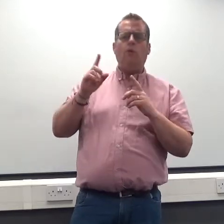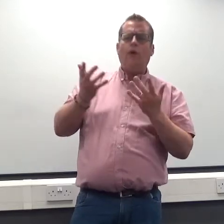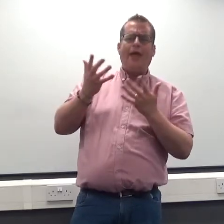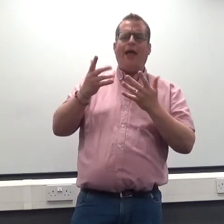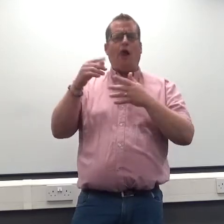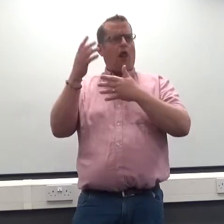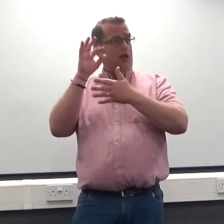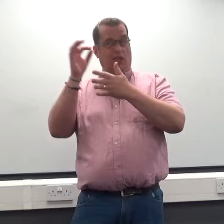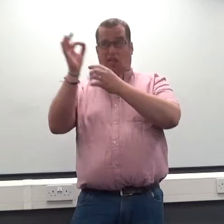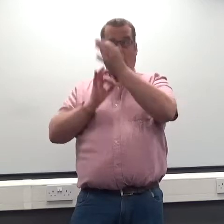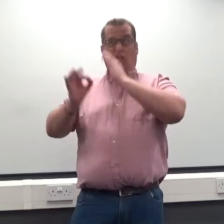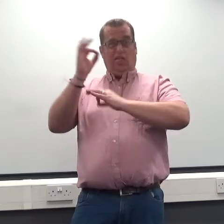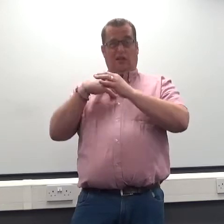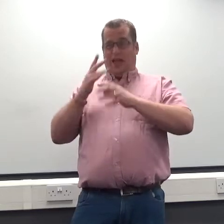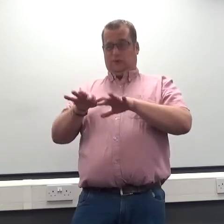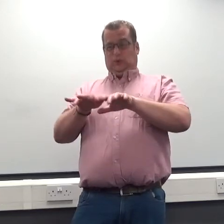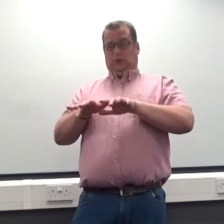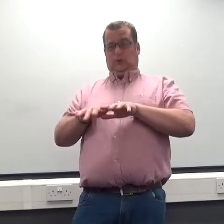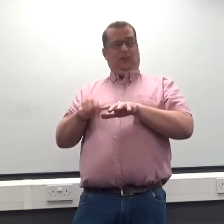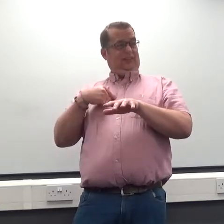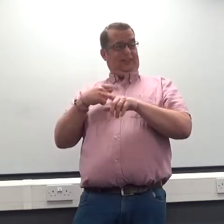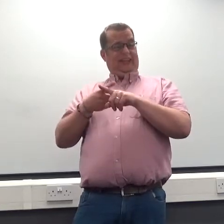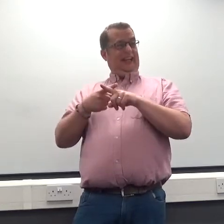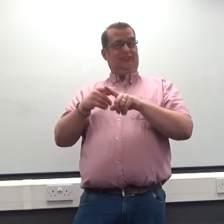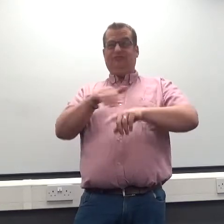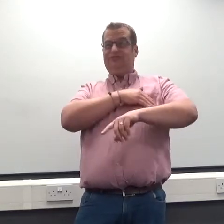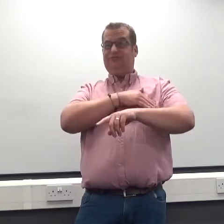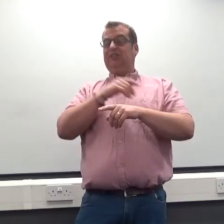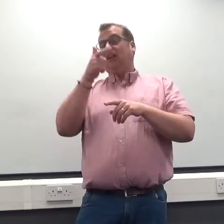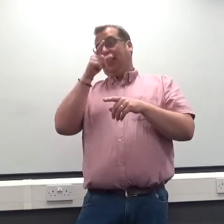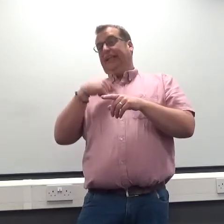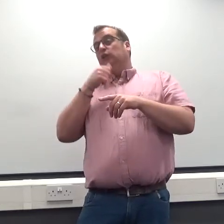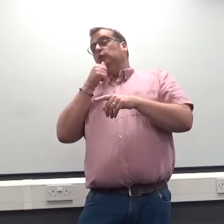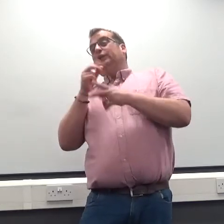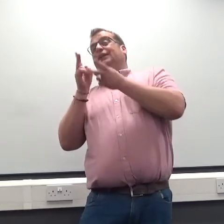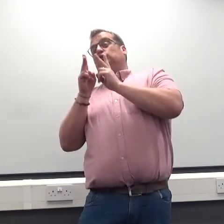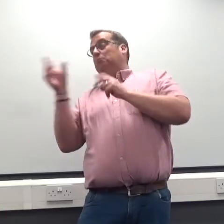many hours I need for an interpreter and to outline my job description.